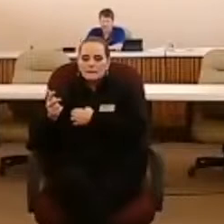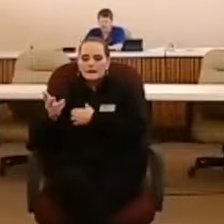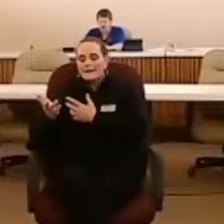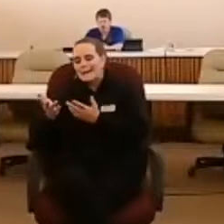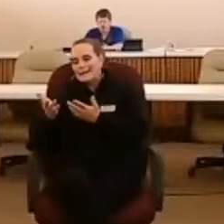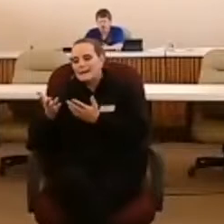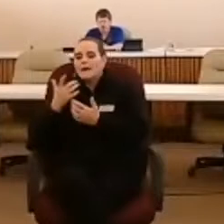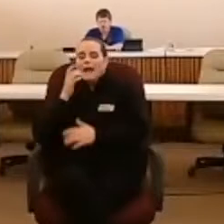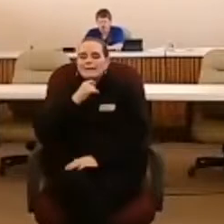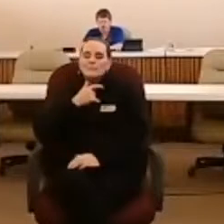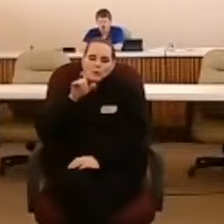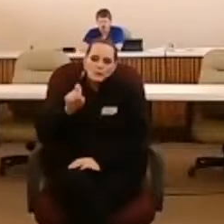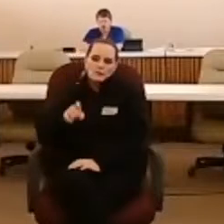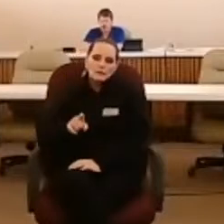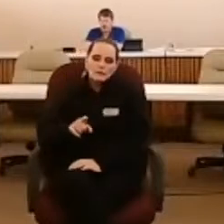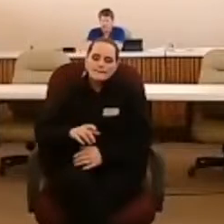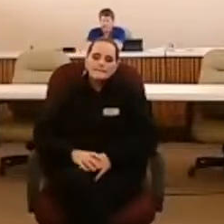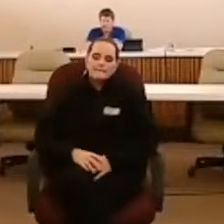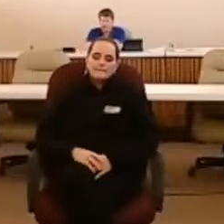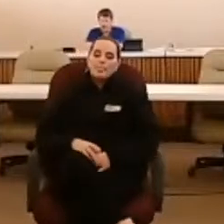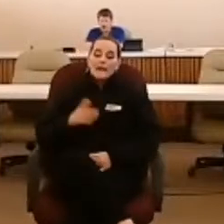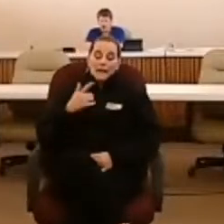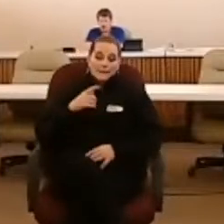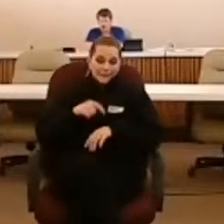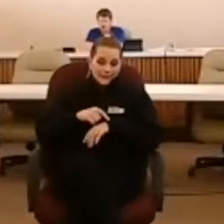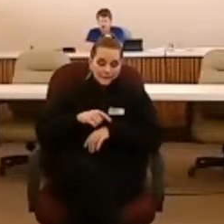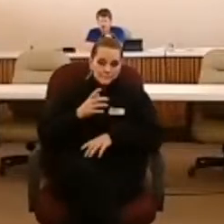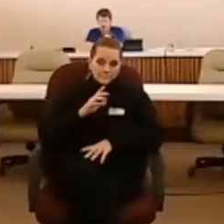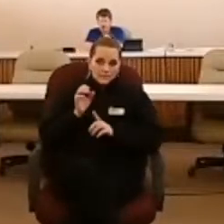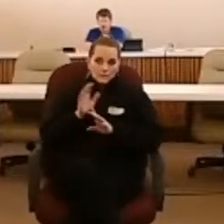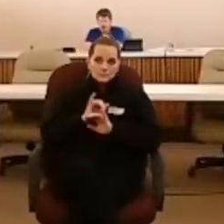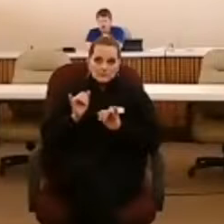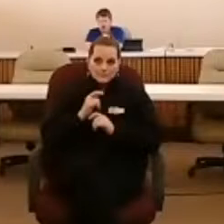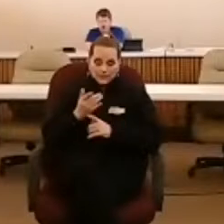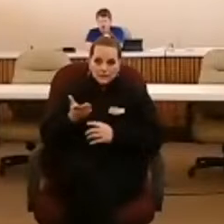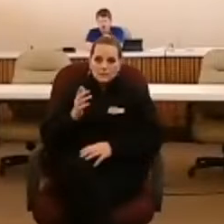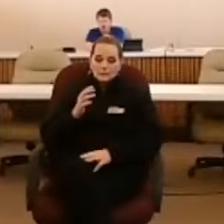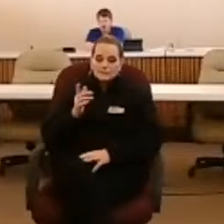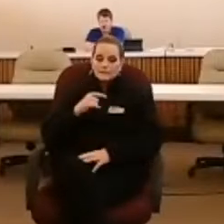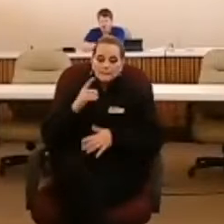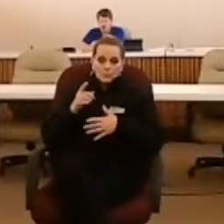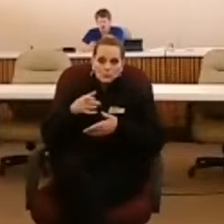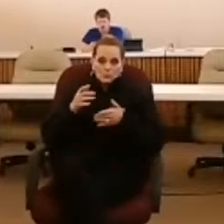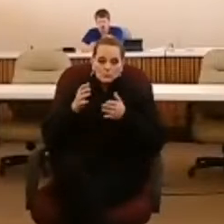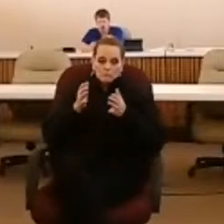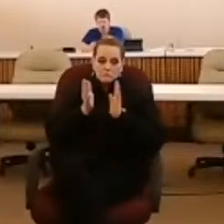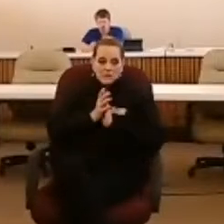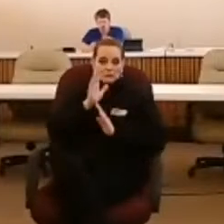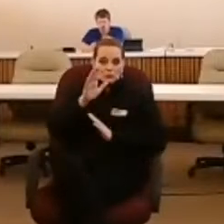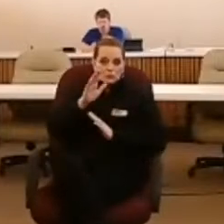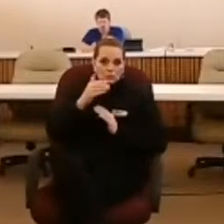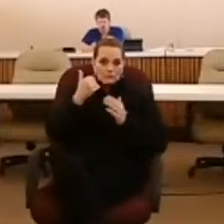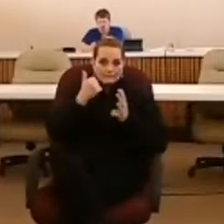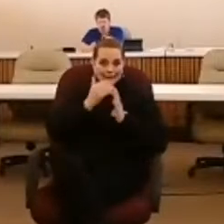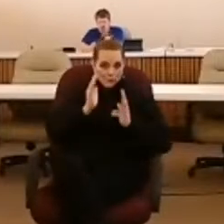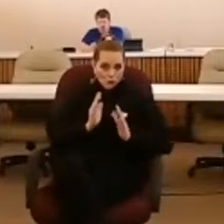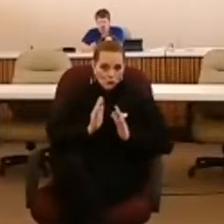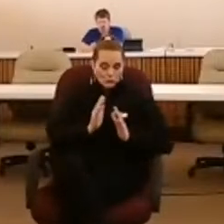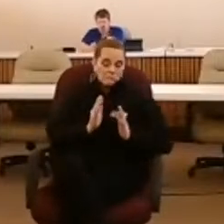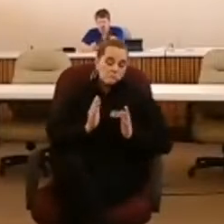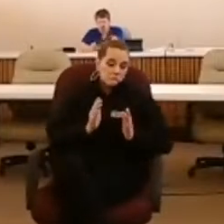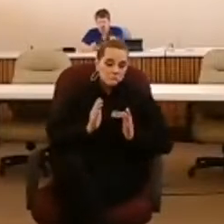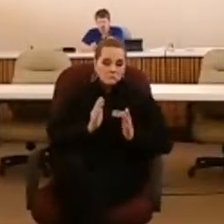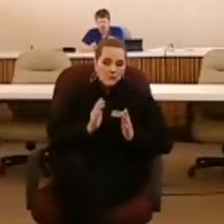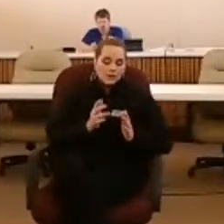I guess my question is, you know, at that point, same thing, if you could check with your neighbors as to